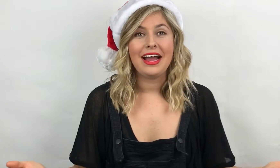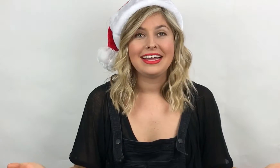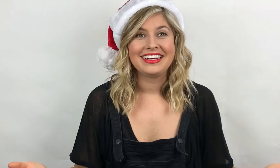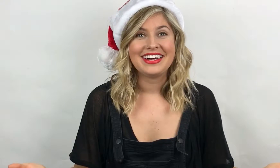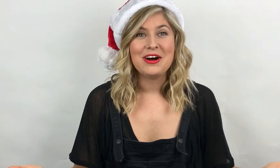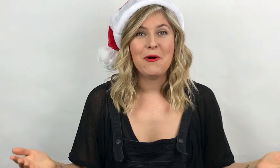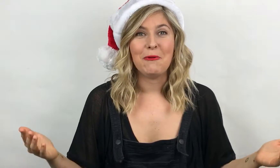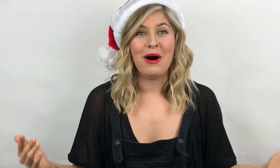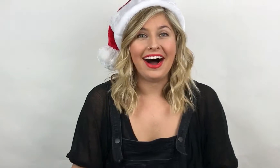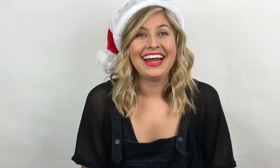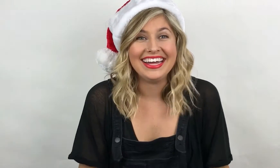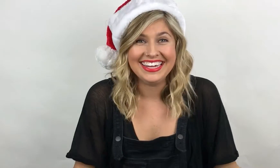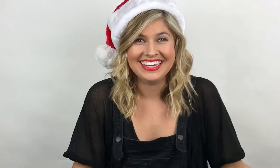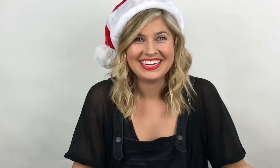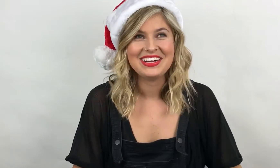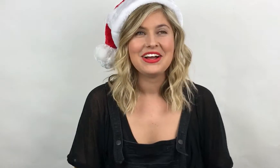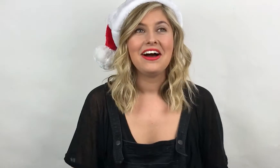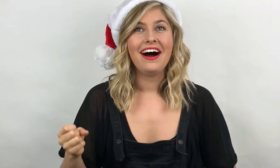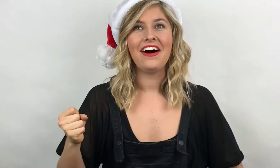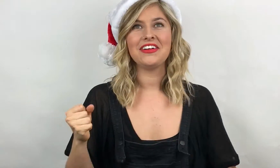Why? Why? And do it.